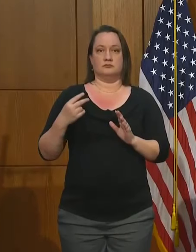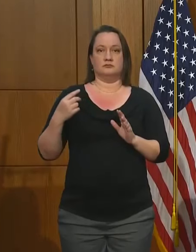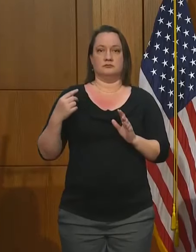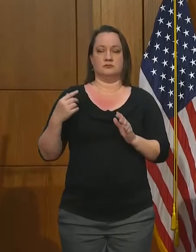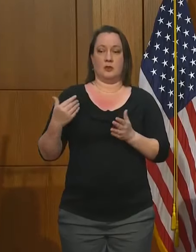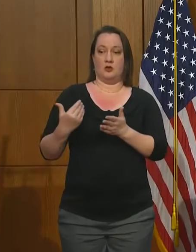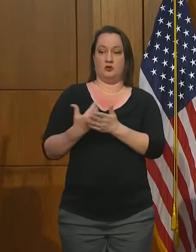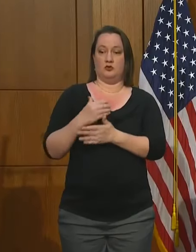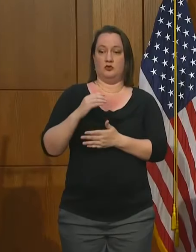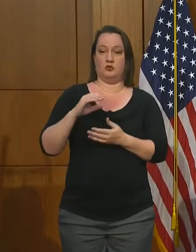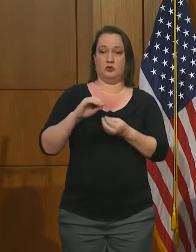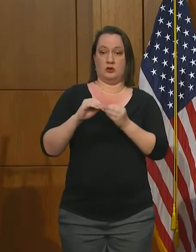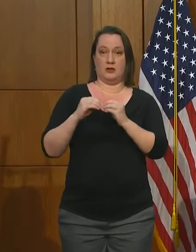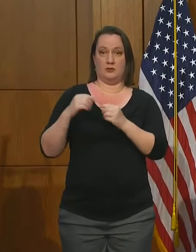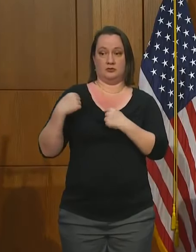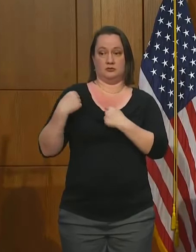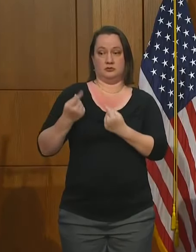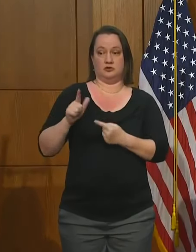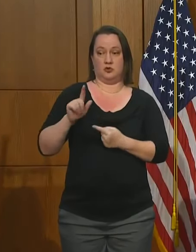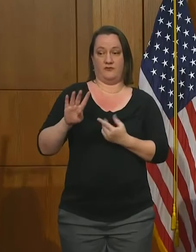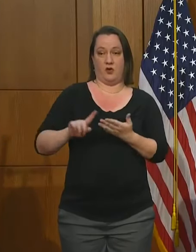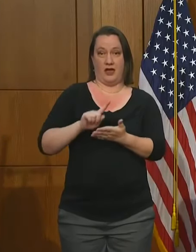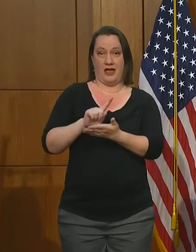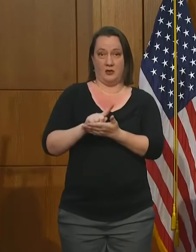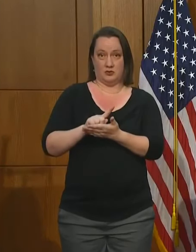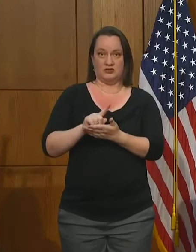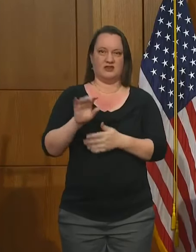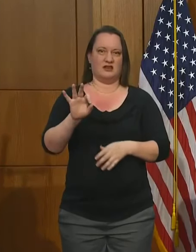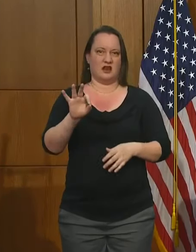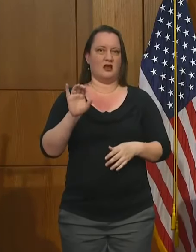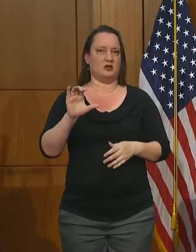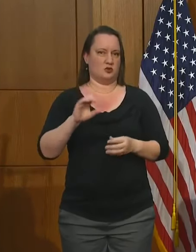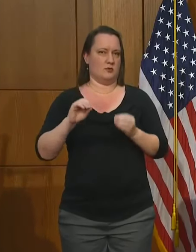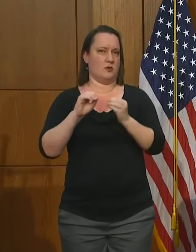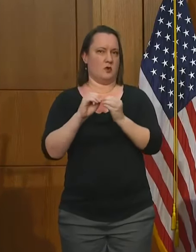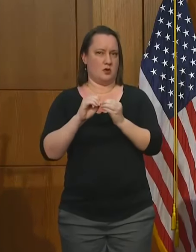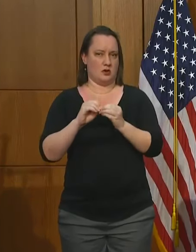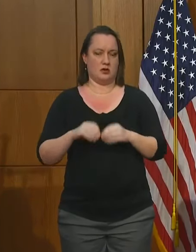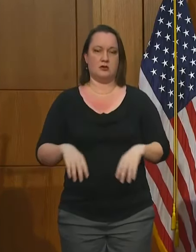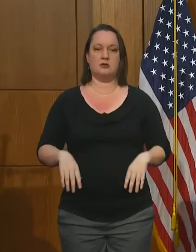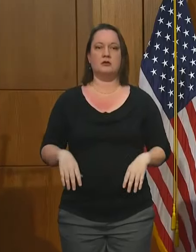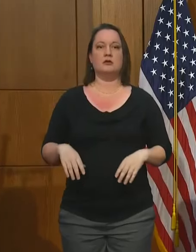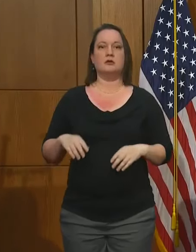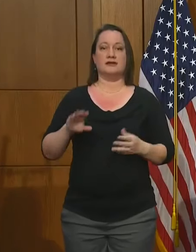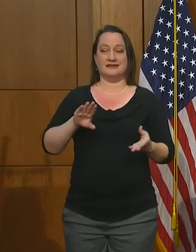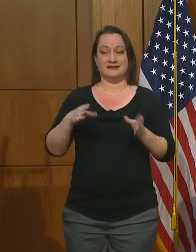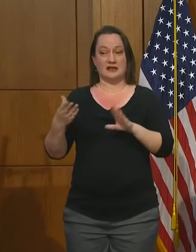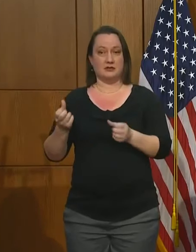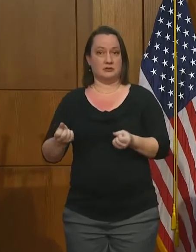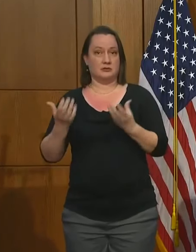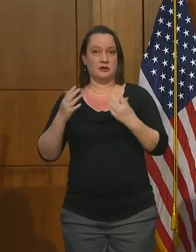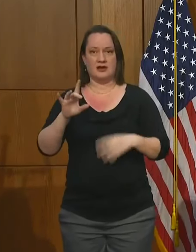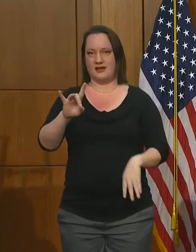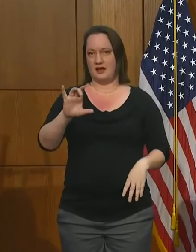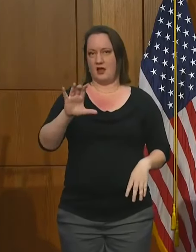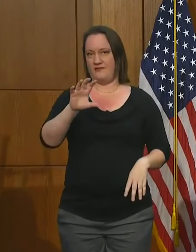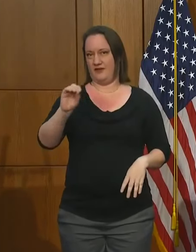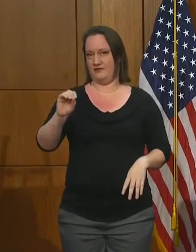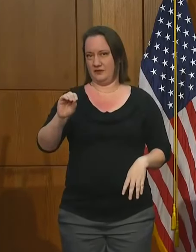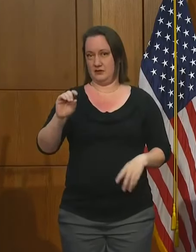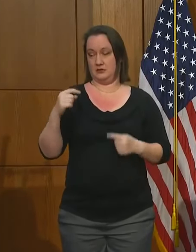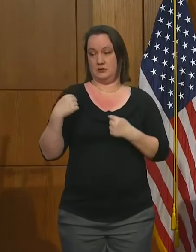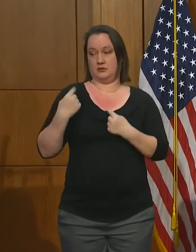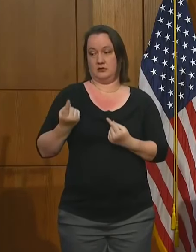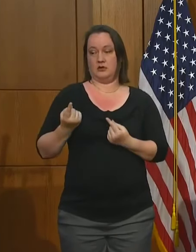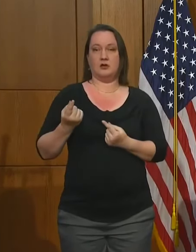989 new cases in the last 24-hour reporting period. Deaths now stand at 850. That's an increase